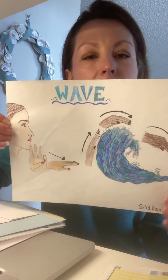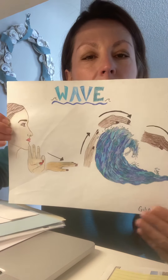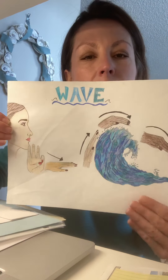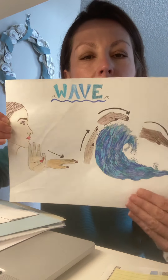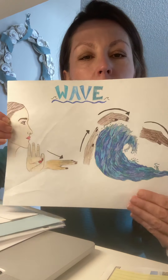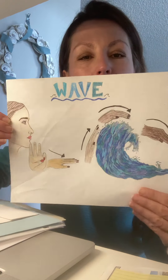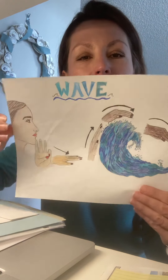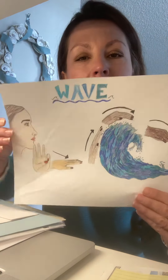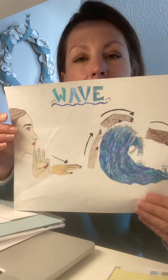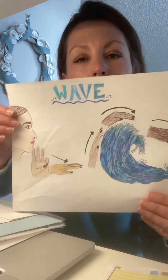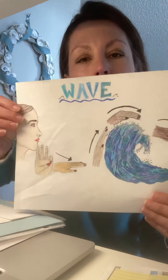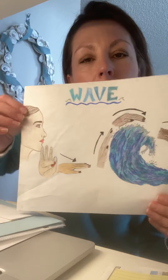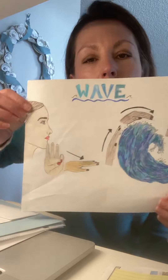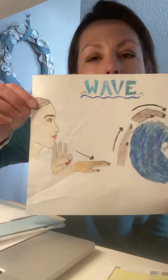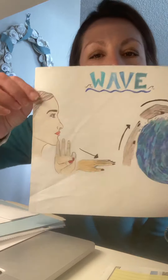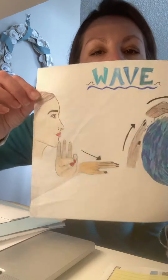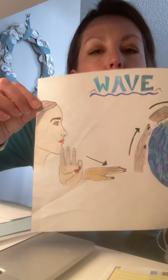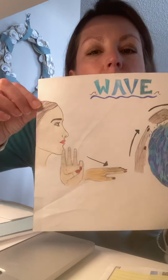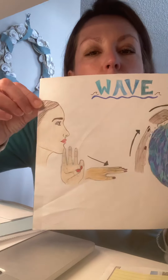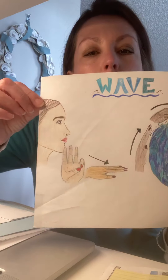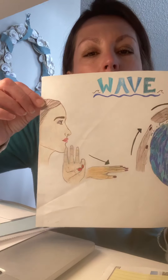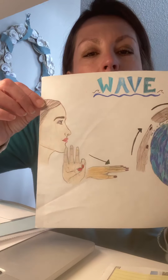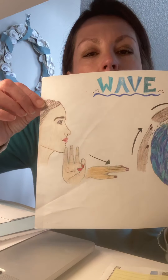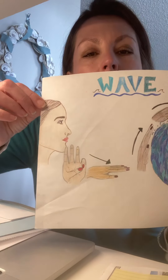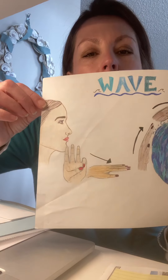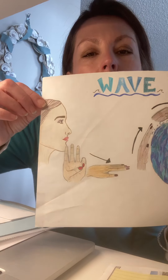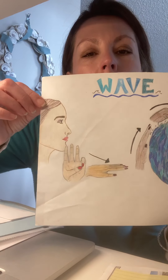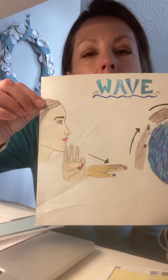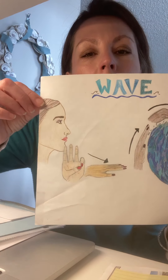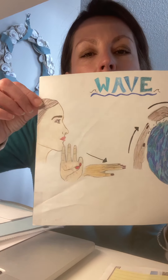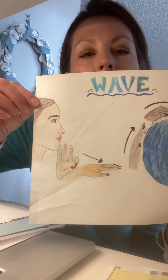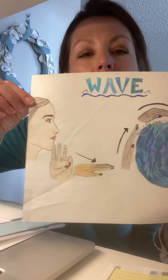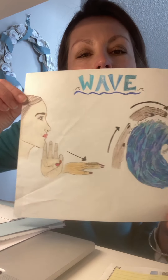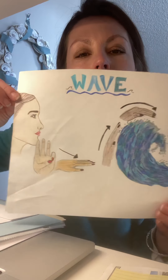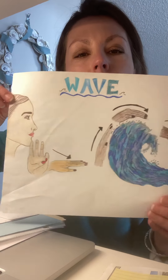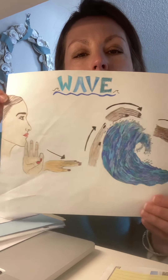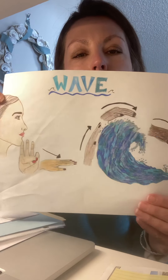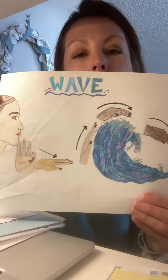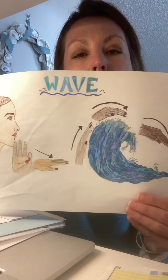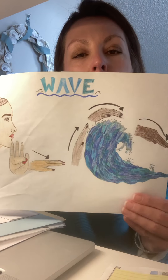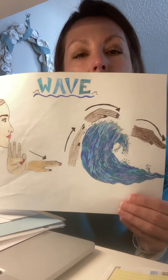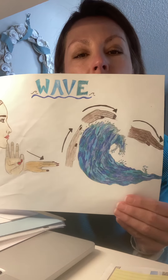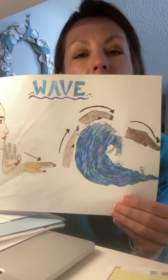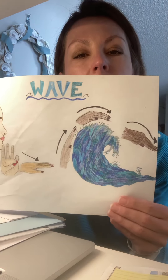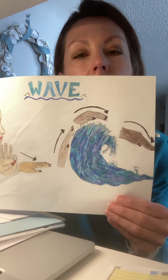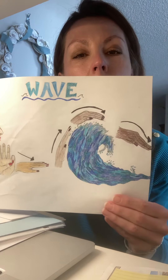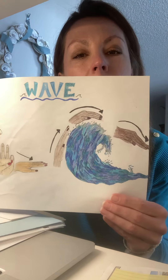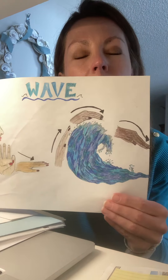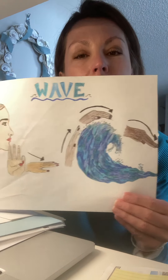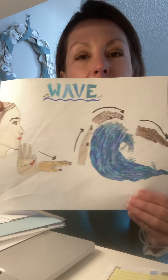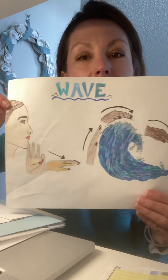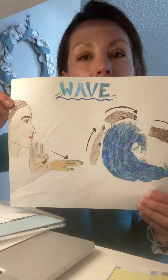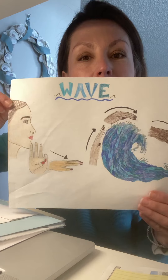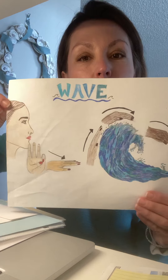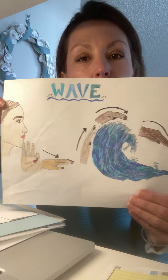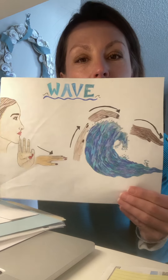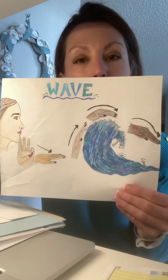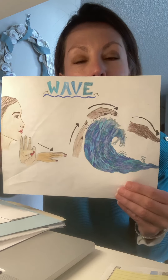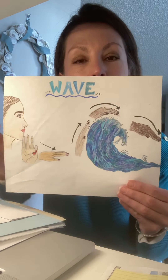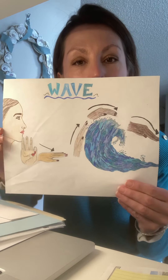sign for wave, which is water. And then you show the motion of the water. She actually put arrows